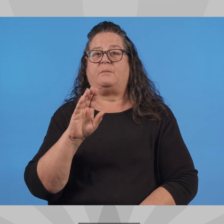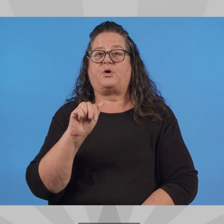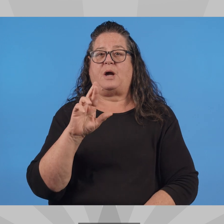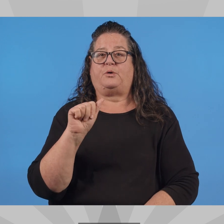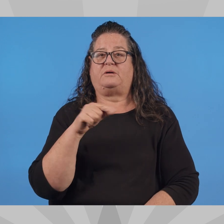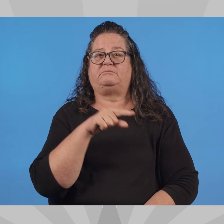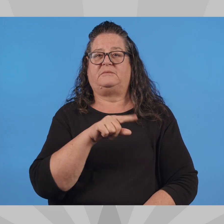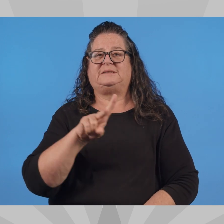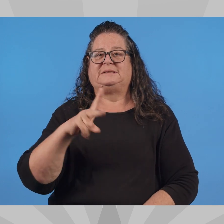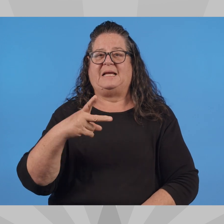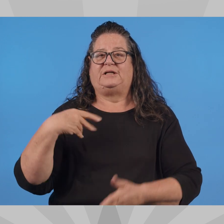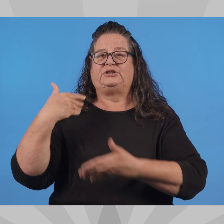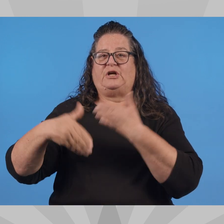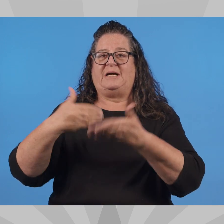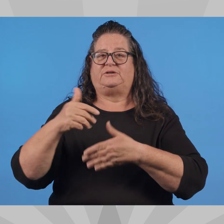Biography.